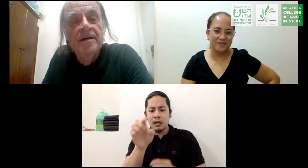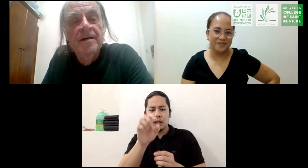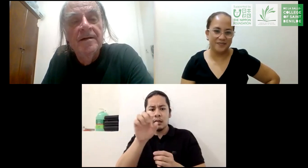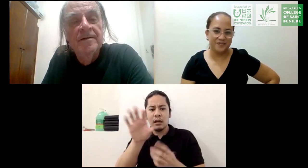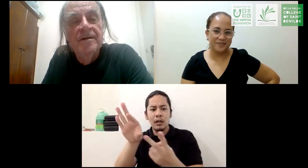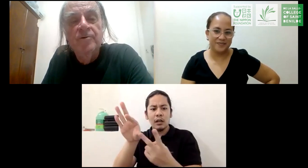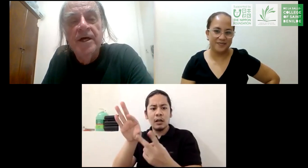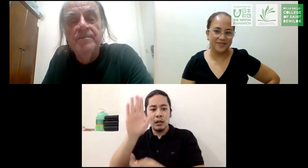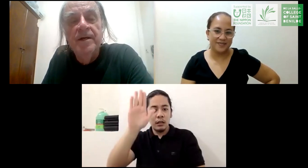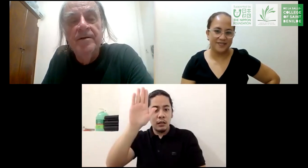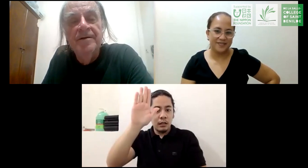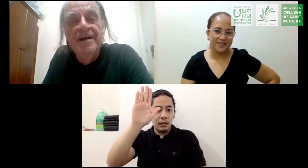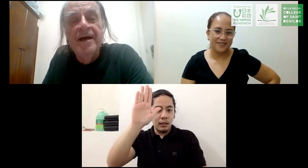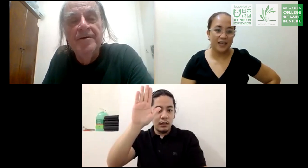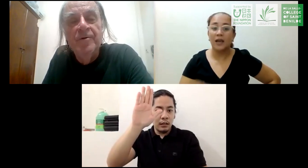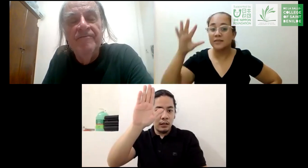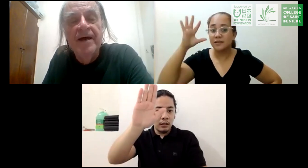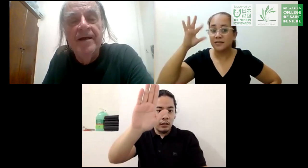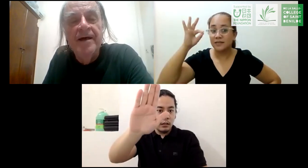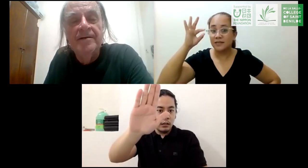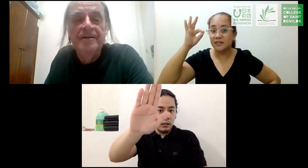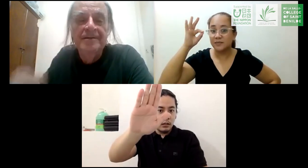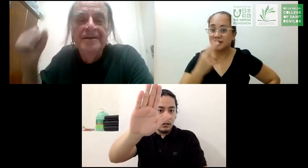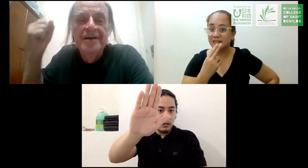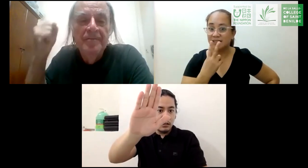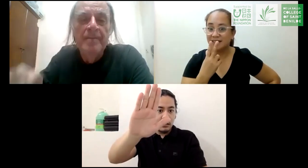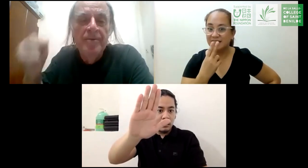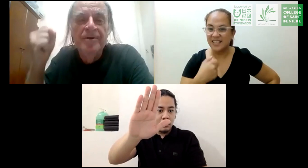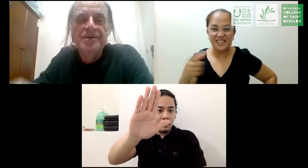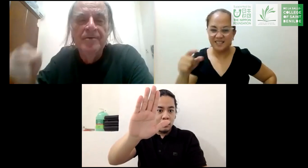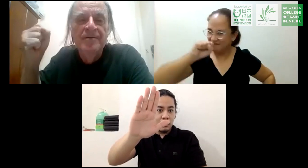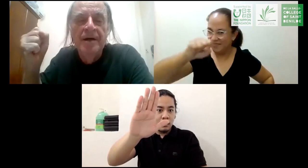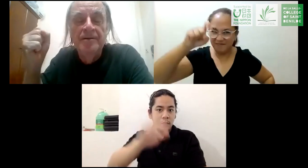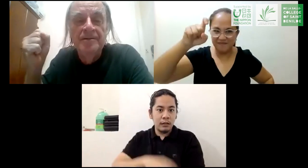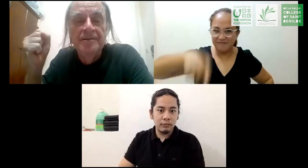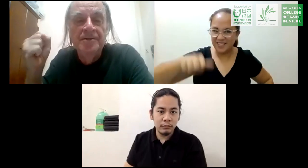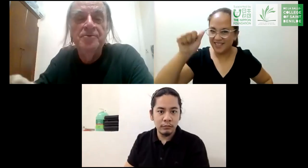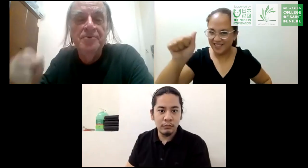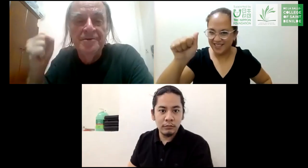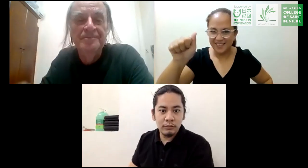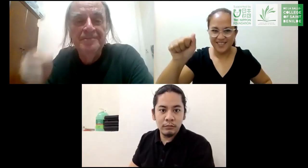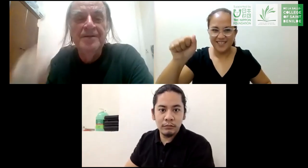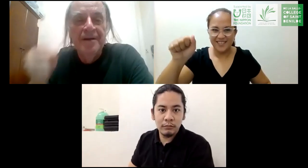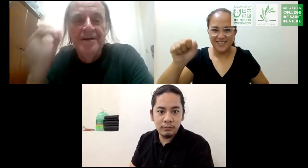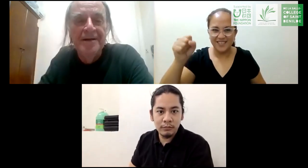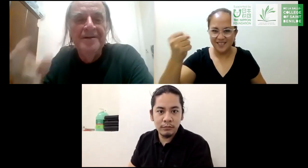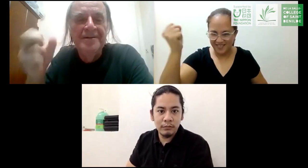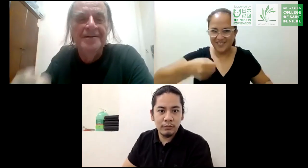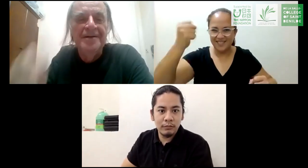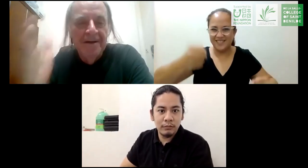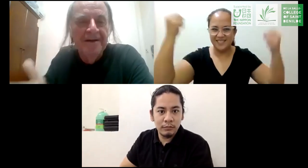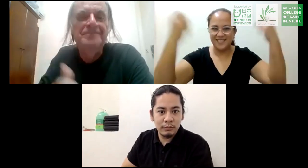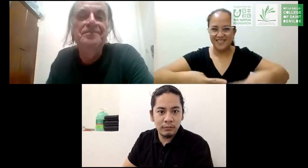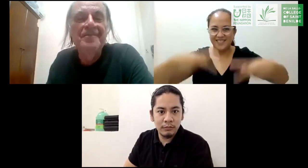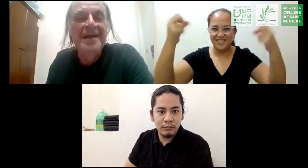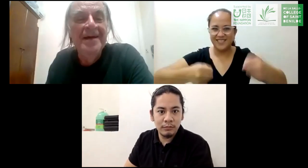So So Jasmine and Nat, you want to fight it out? Paper or stone, scissors? Dun, dun, dun, dun,